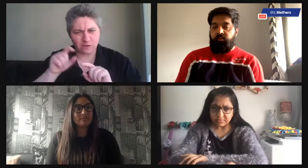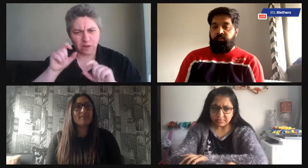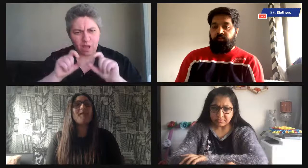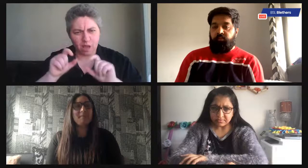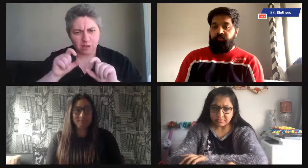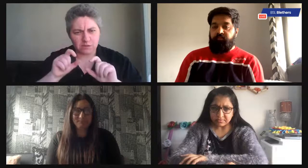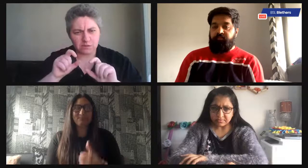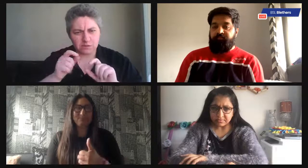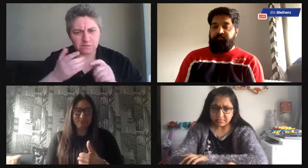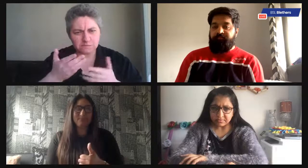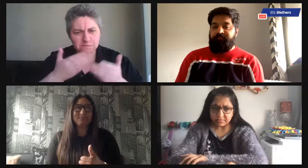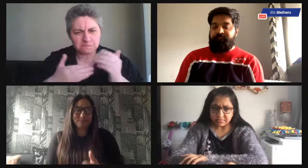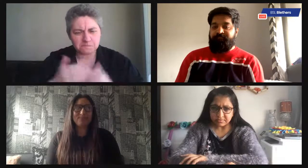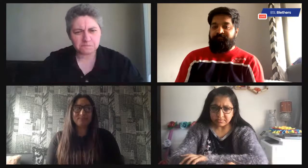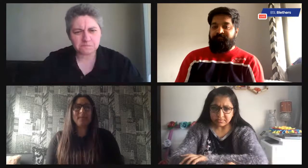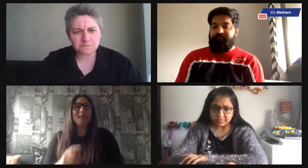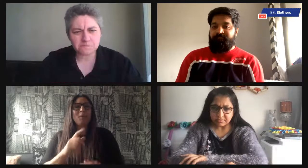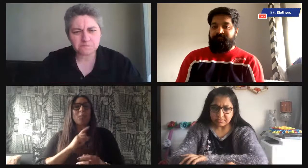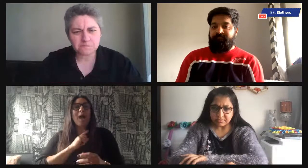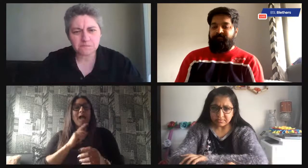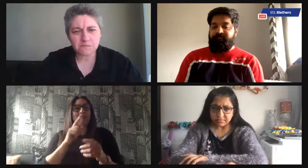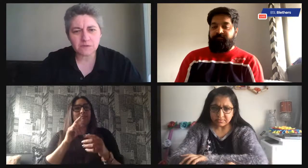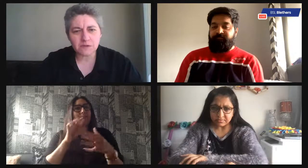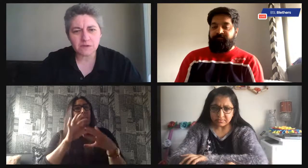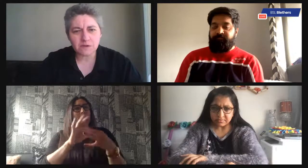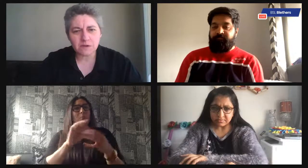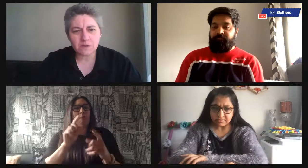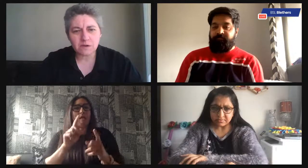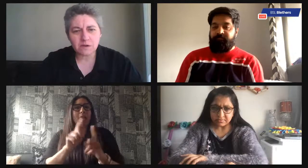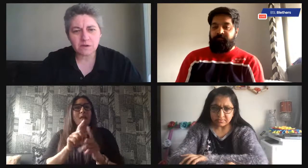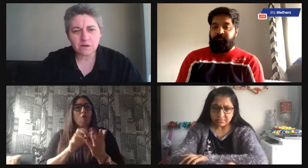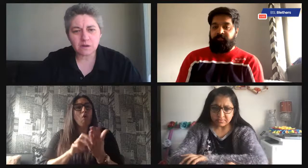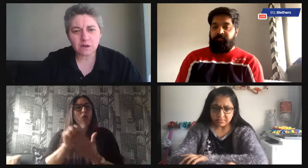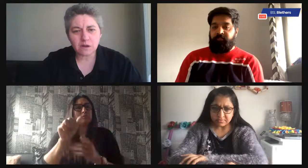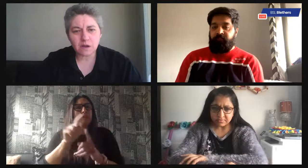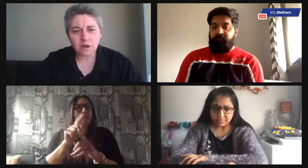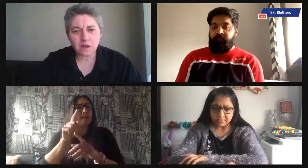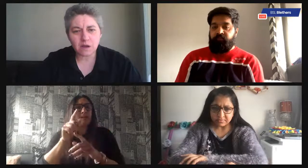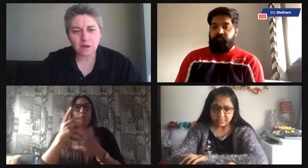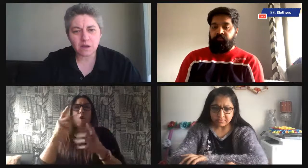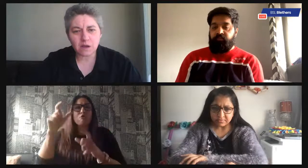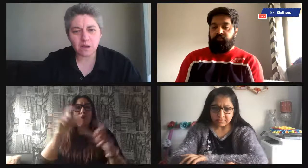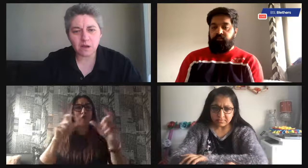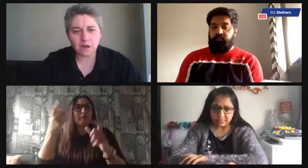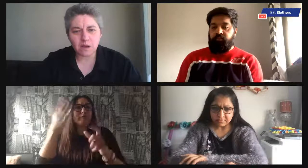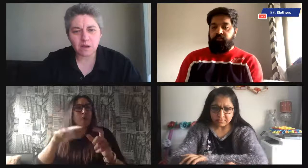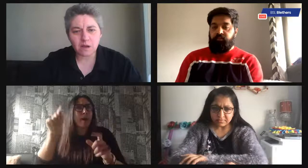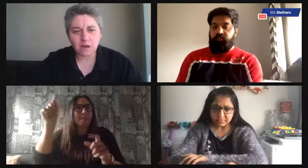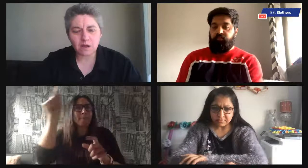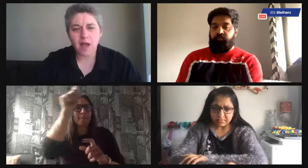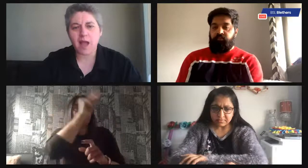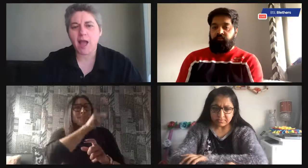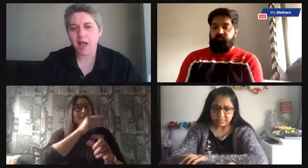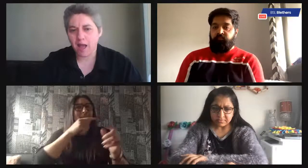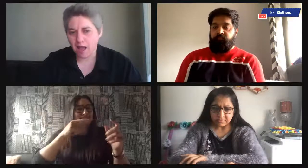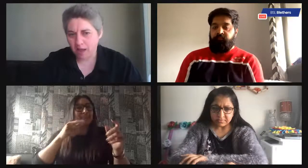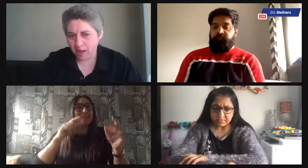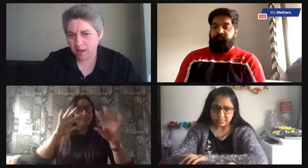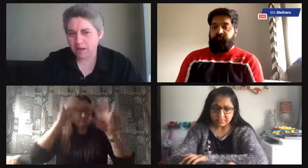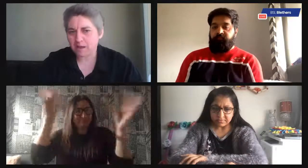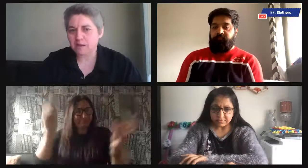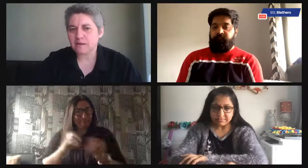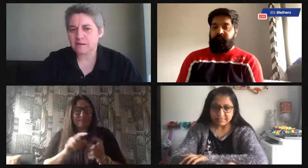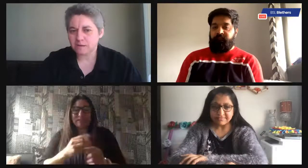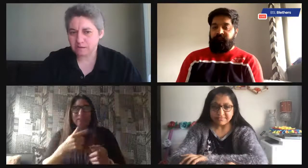SEMDC, but I see there's sort of different colours within your logo. Why is that? Well, really, it's linked to cultures of